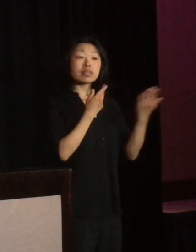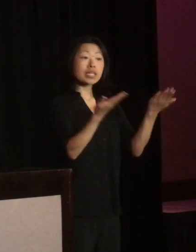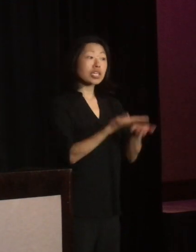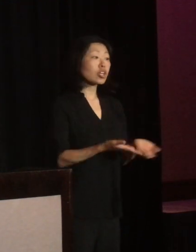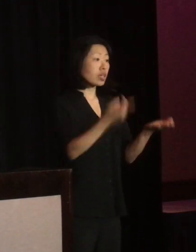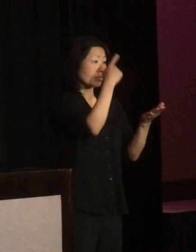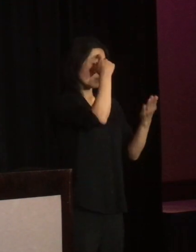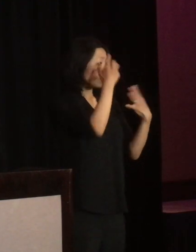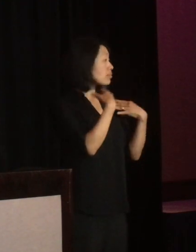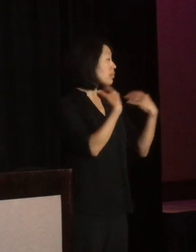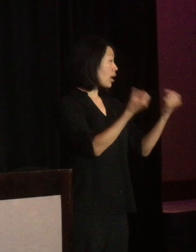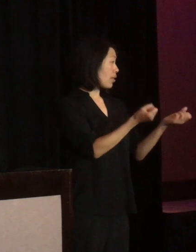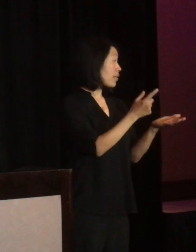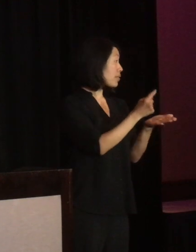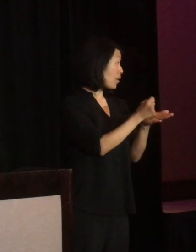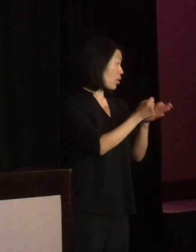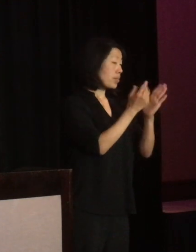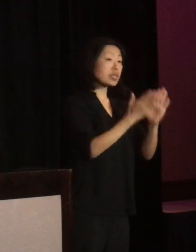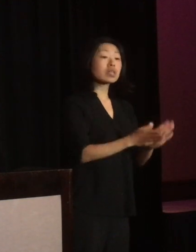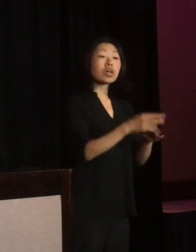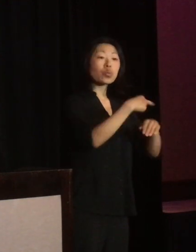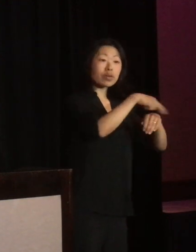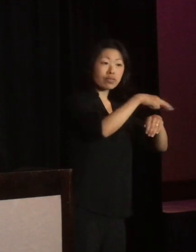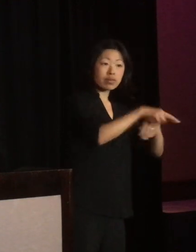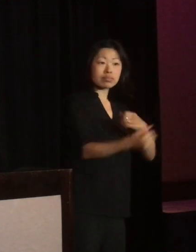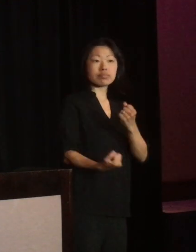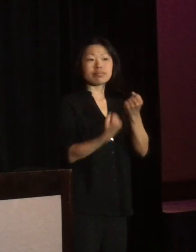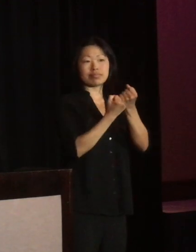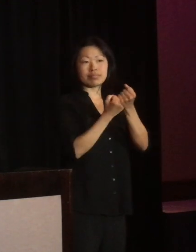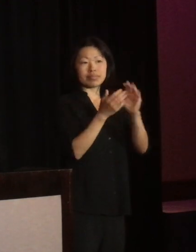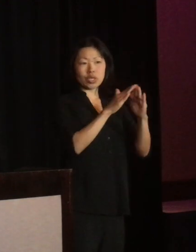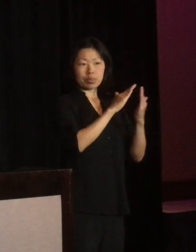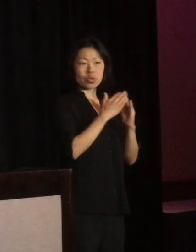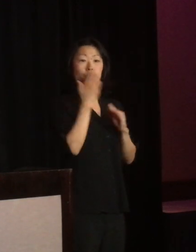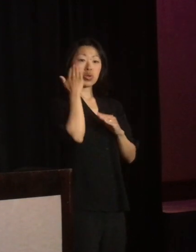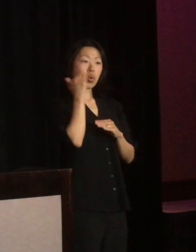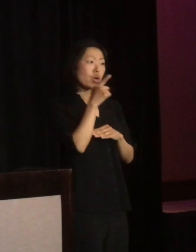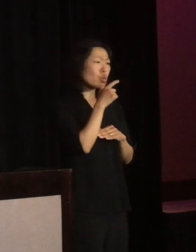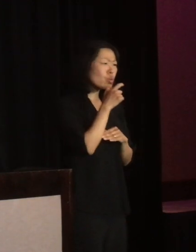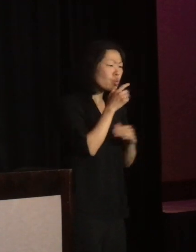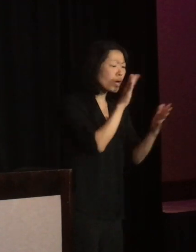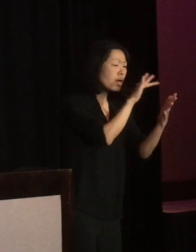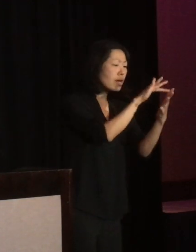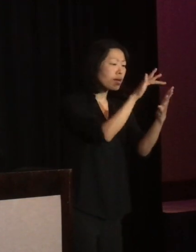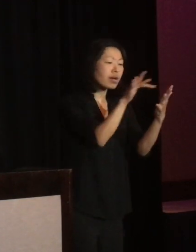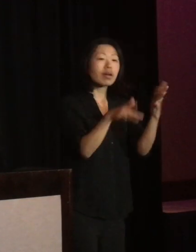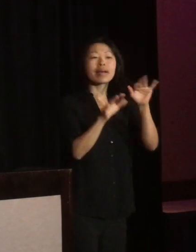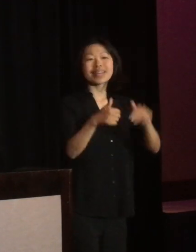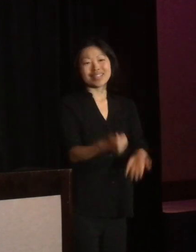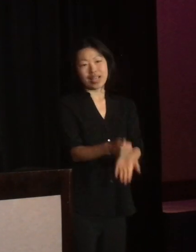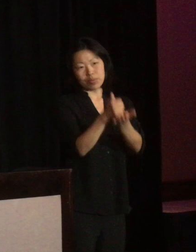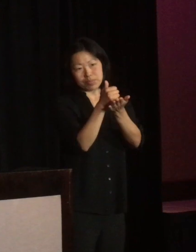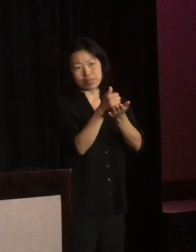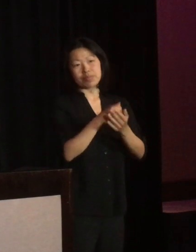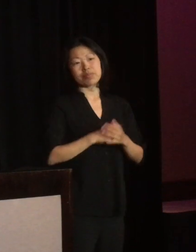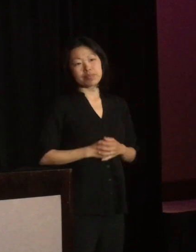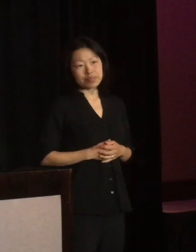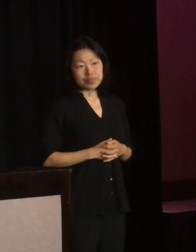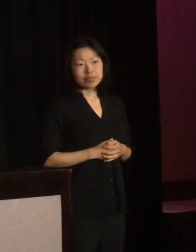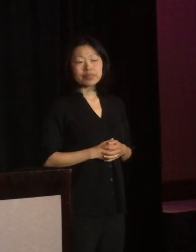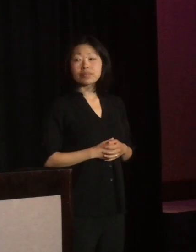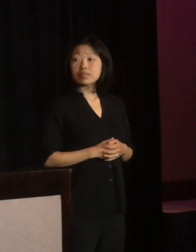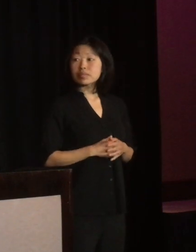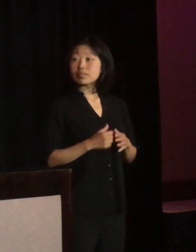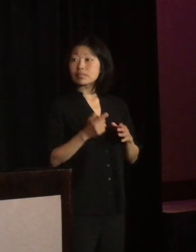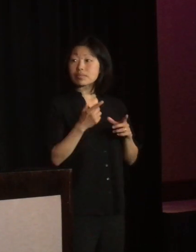working together to refer and support communities. So knowing who some of those people are can be helpful. And